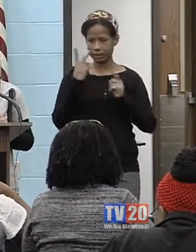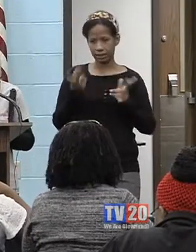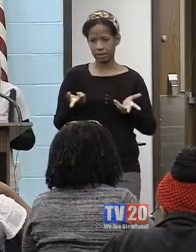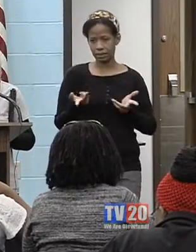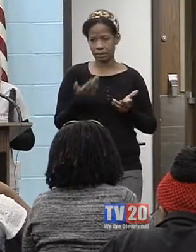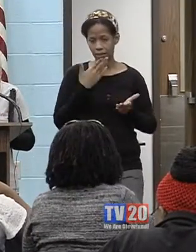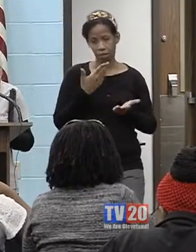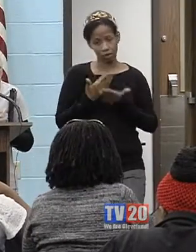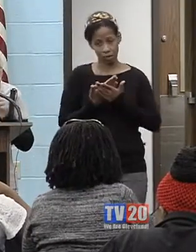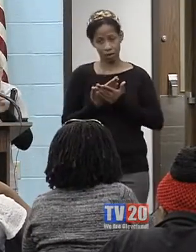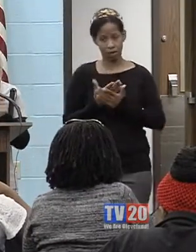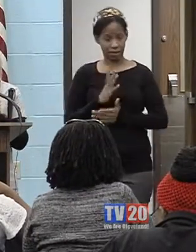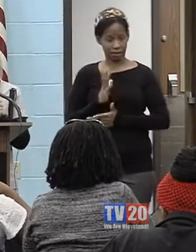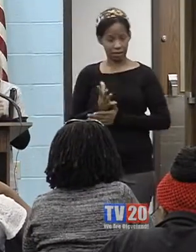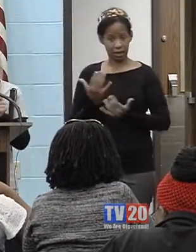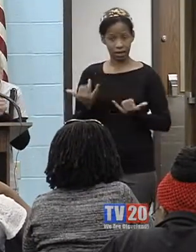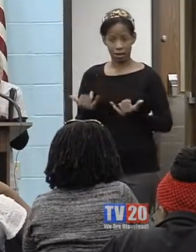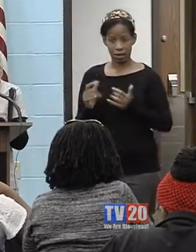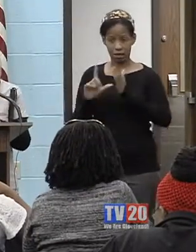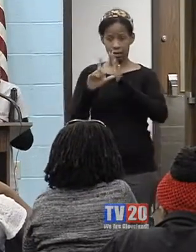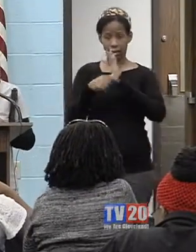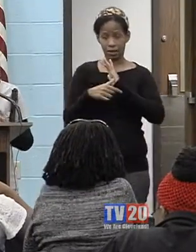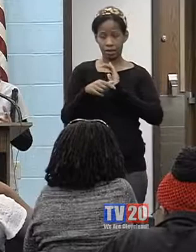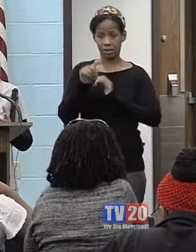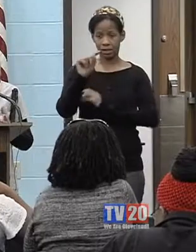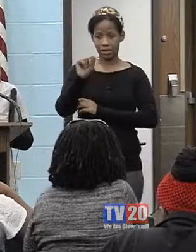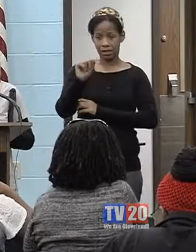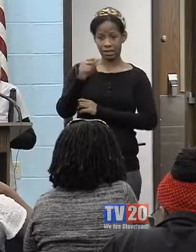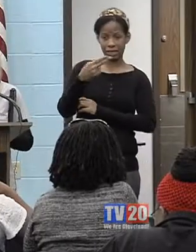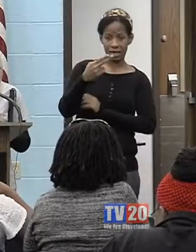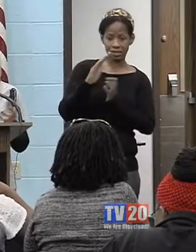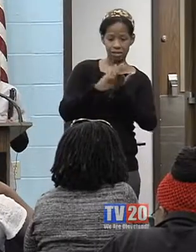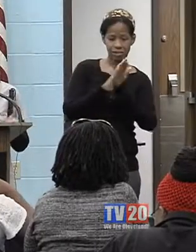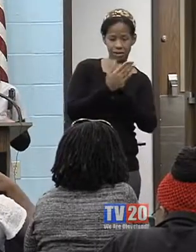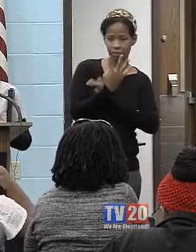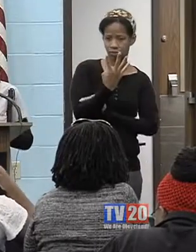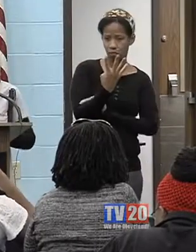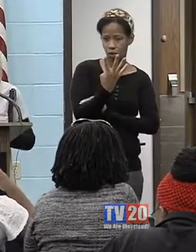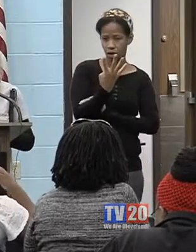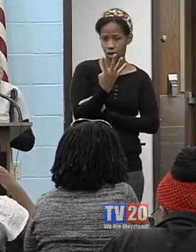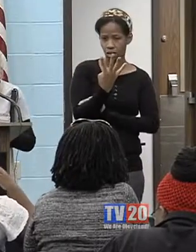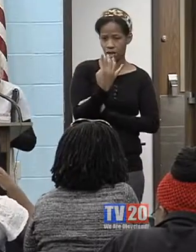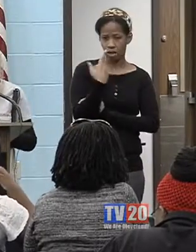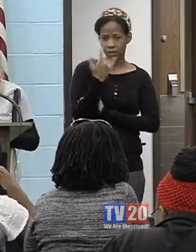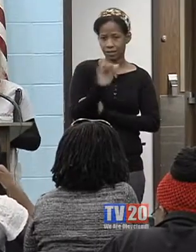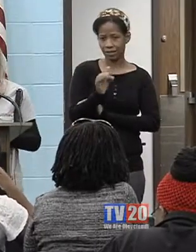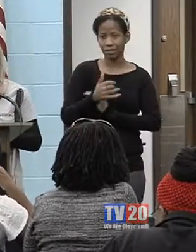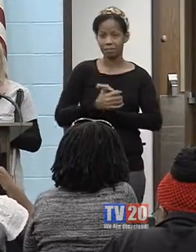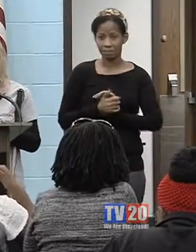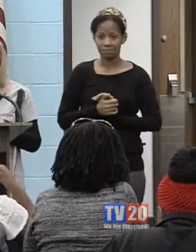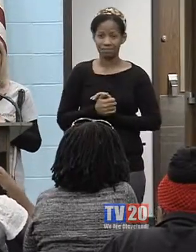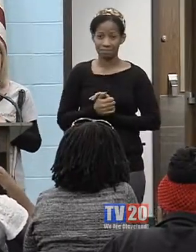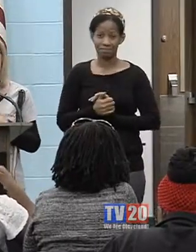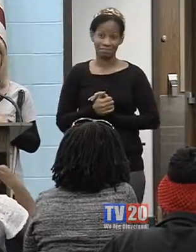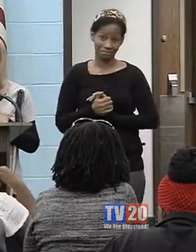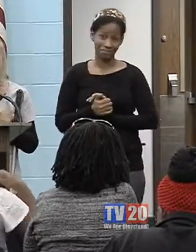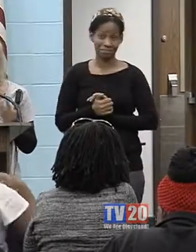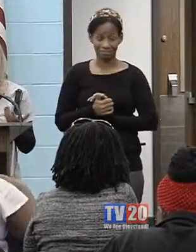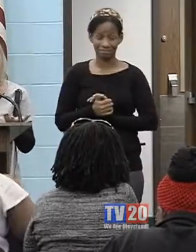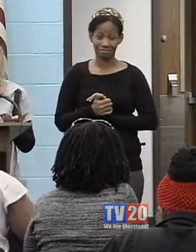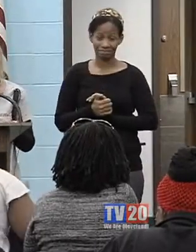so good. You might think a TH is a 4 or an M, that kind of thing. So